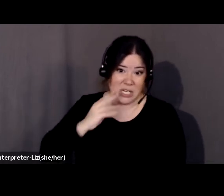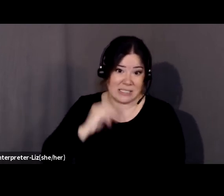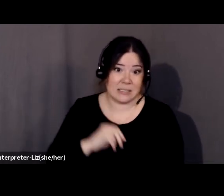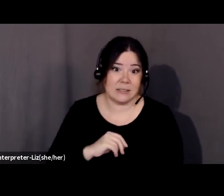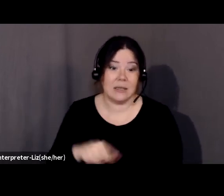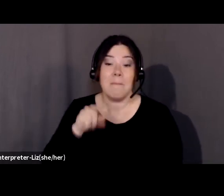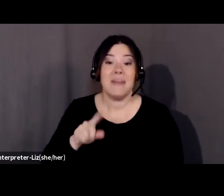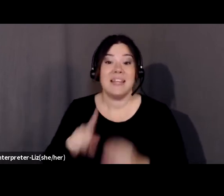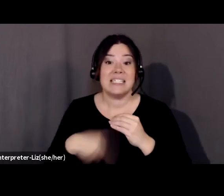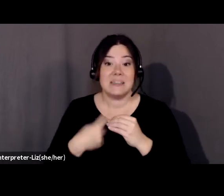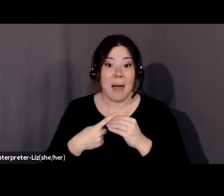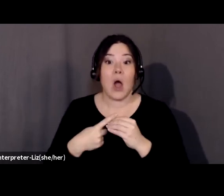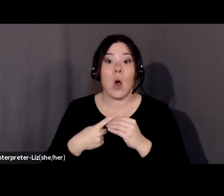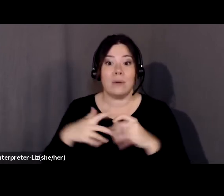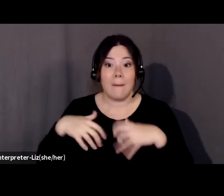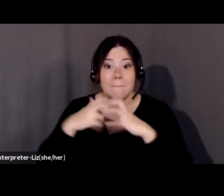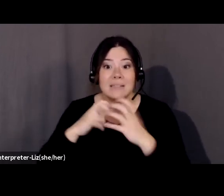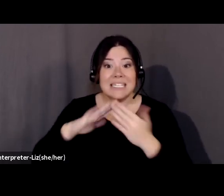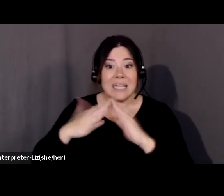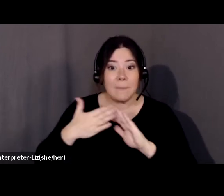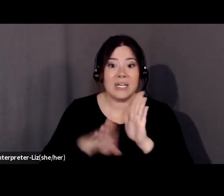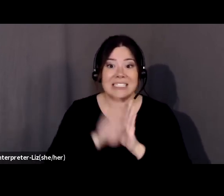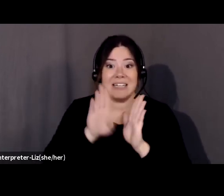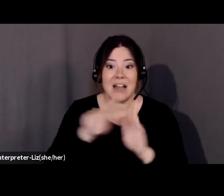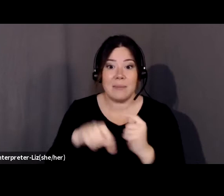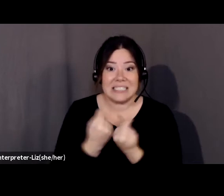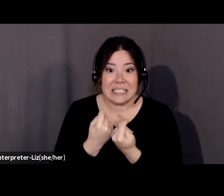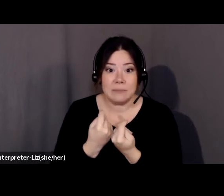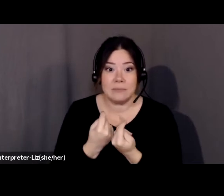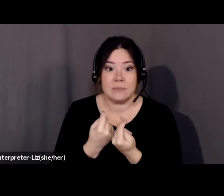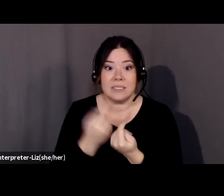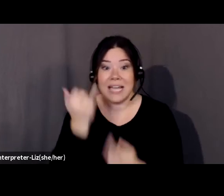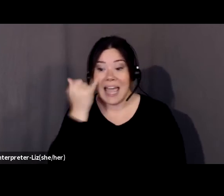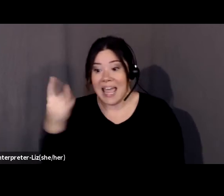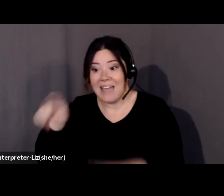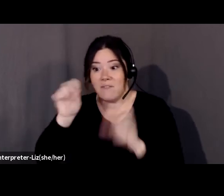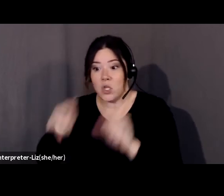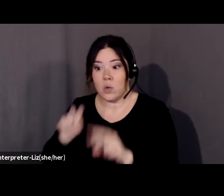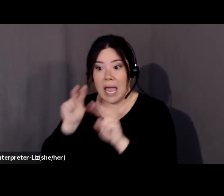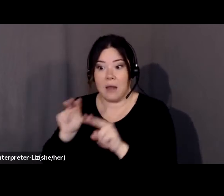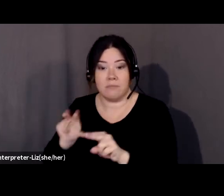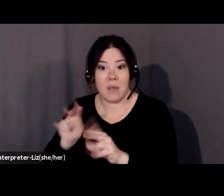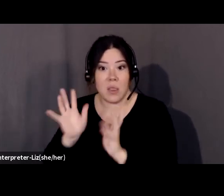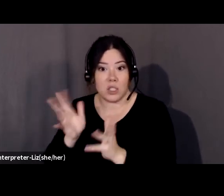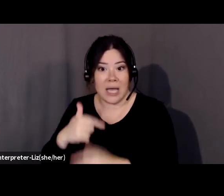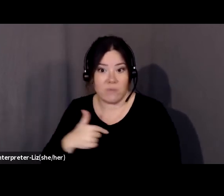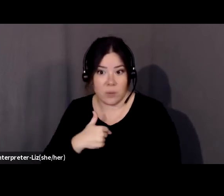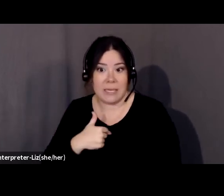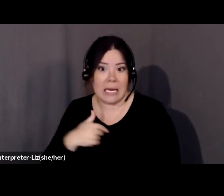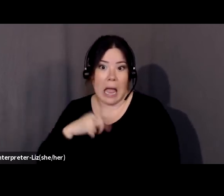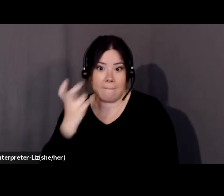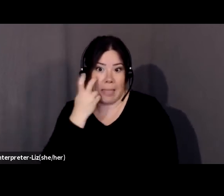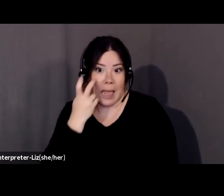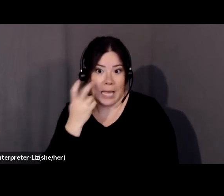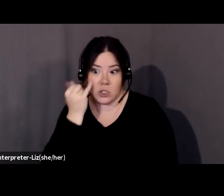development teams. And if Dory and Raina could watch the chat for me, I'm blind. So if anybody wants to jump in and just talk, that would be